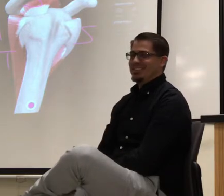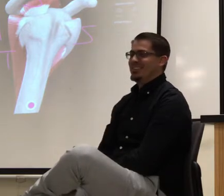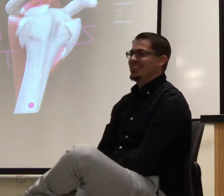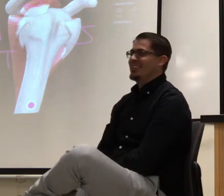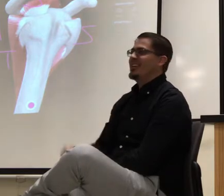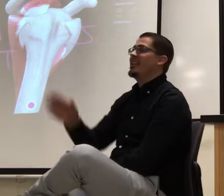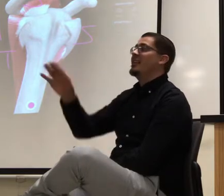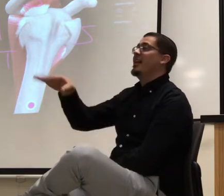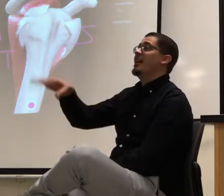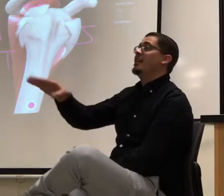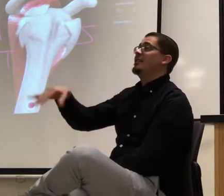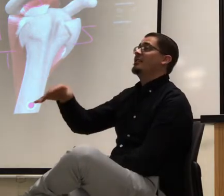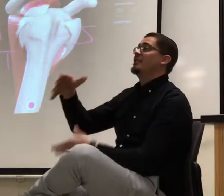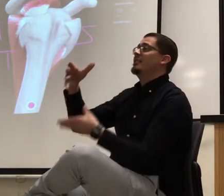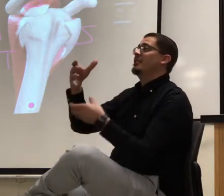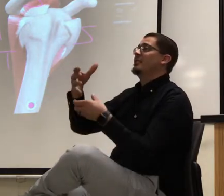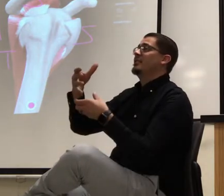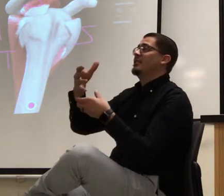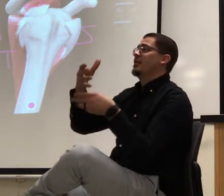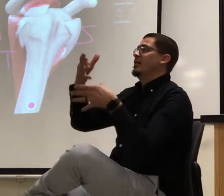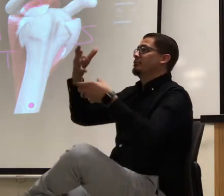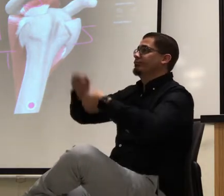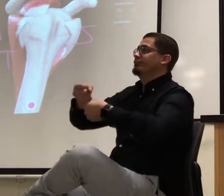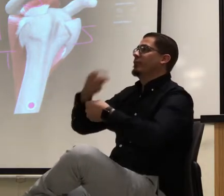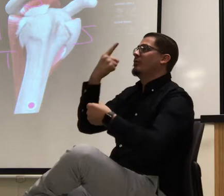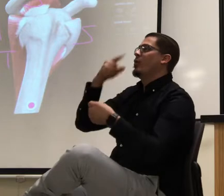Which is an acronym for the muscle names.